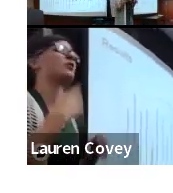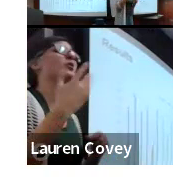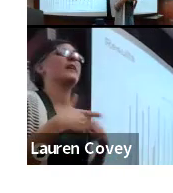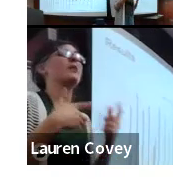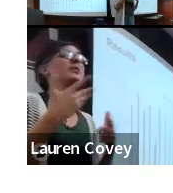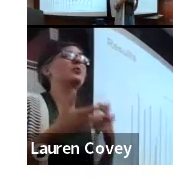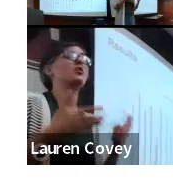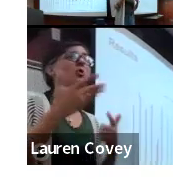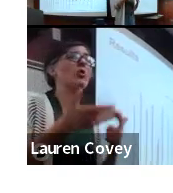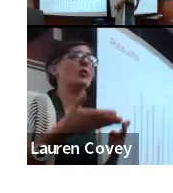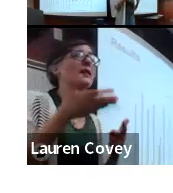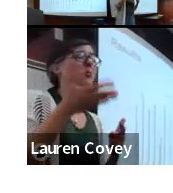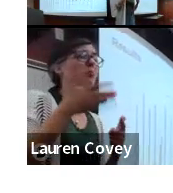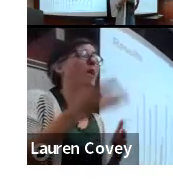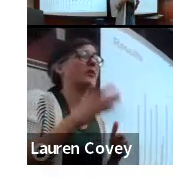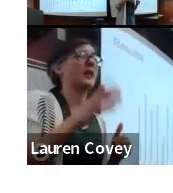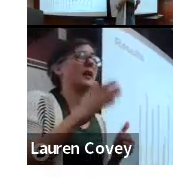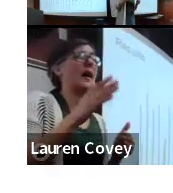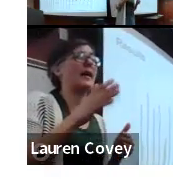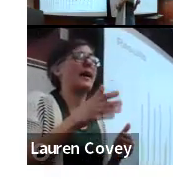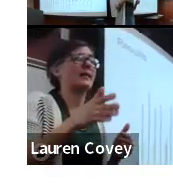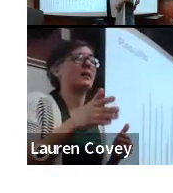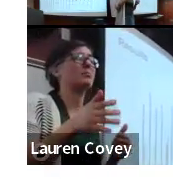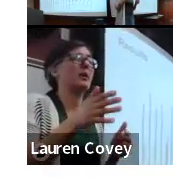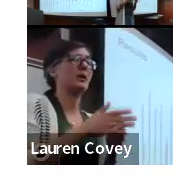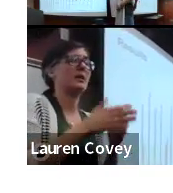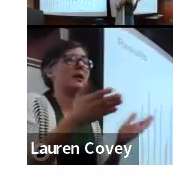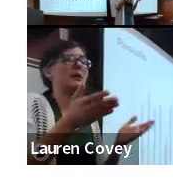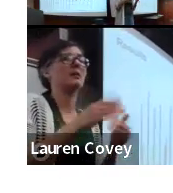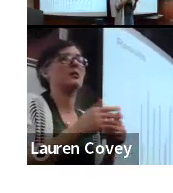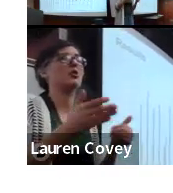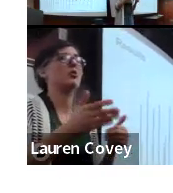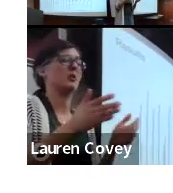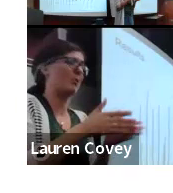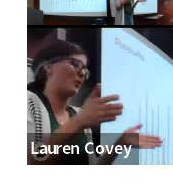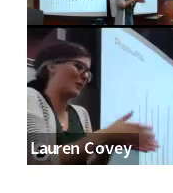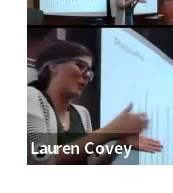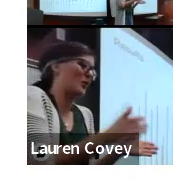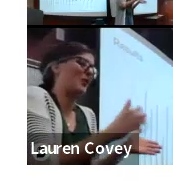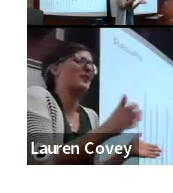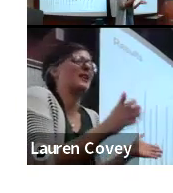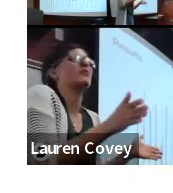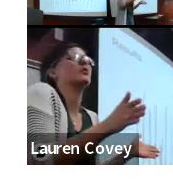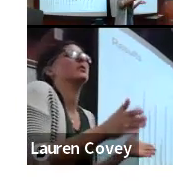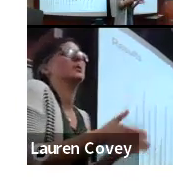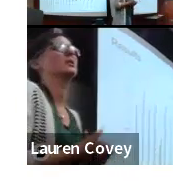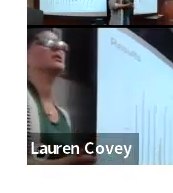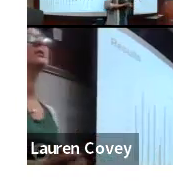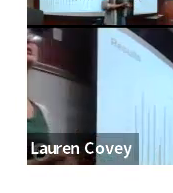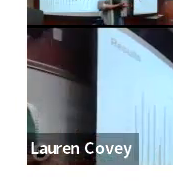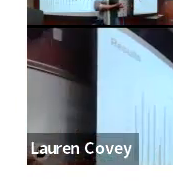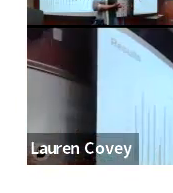had a very good environment in which to learn once they had access, but it just shows the importance of all the stuff that came before.